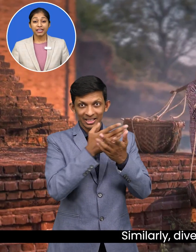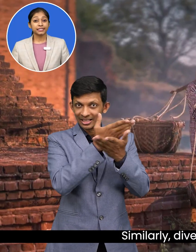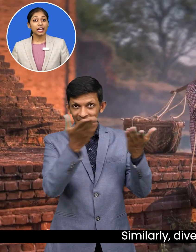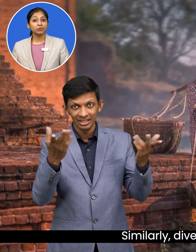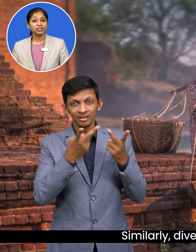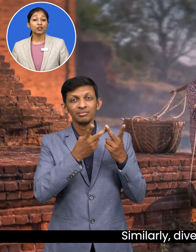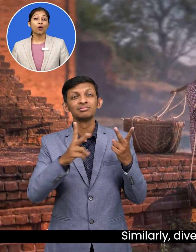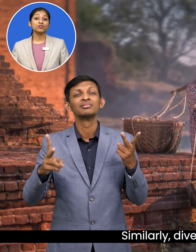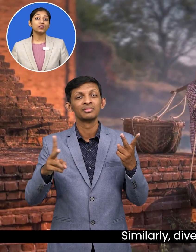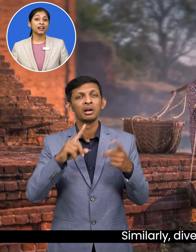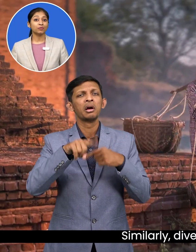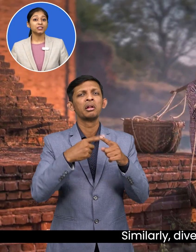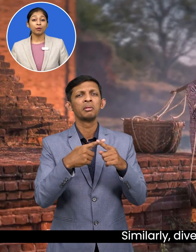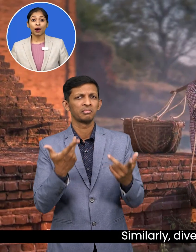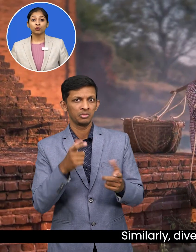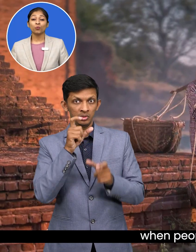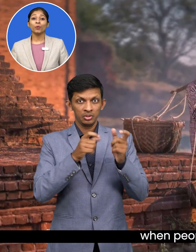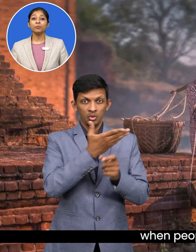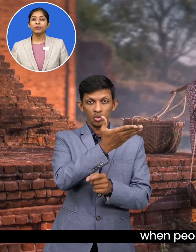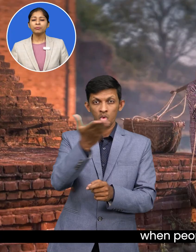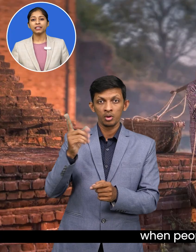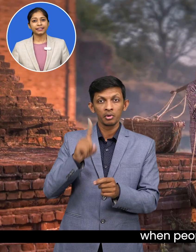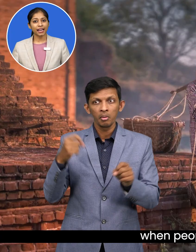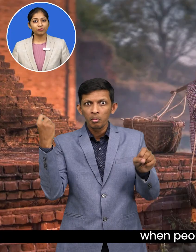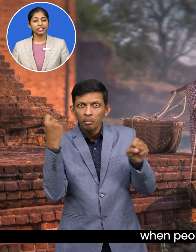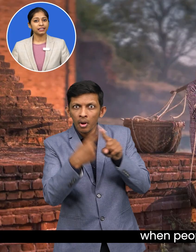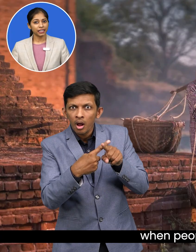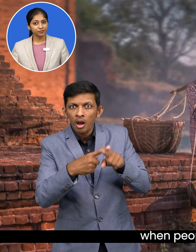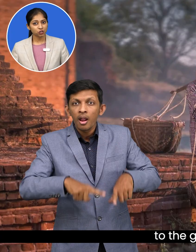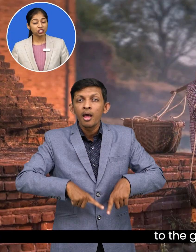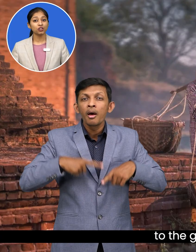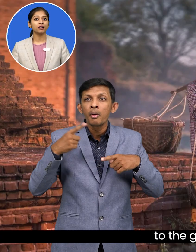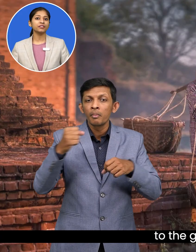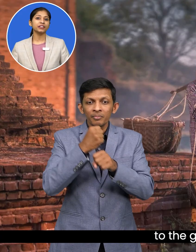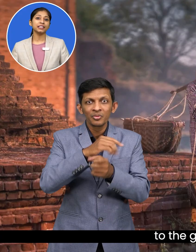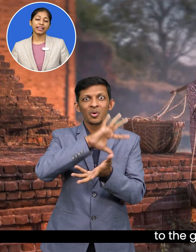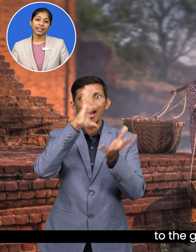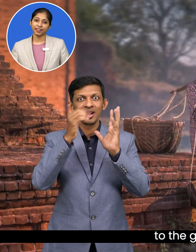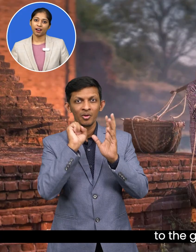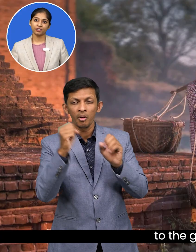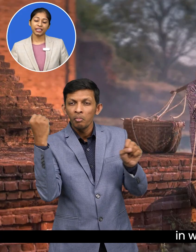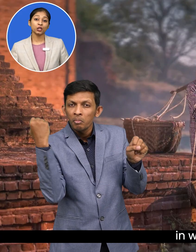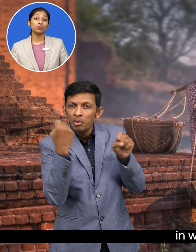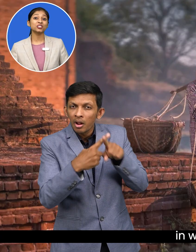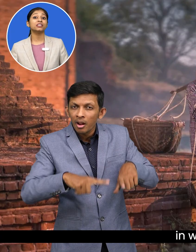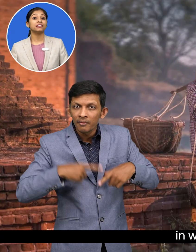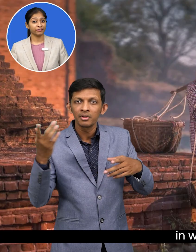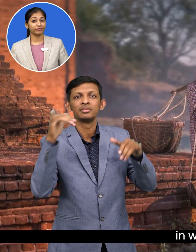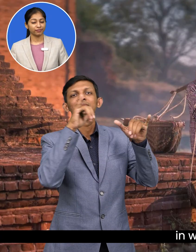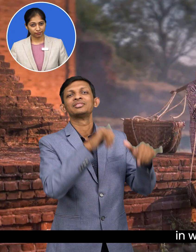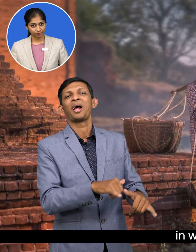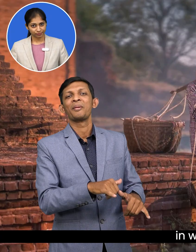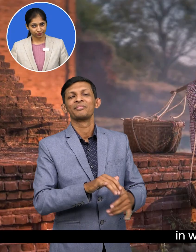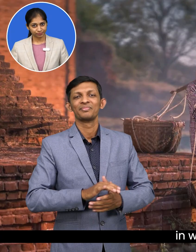Similarly, diversity also comes about when people adapt their lives to the geographical area in which they